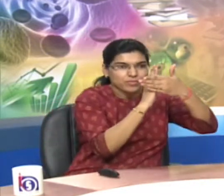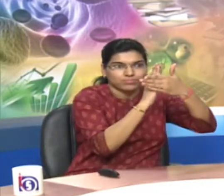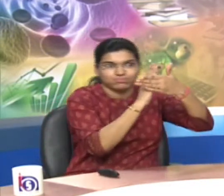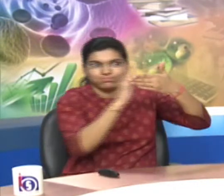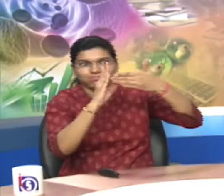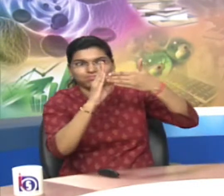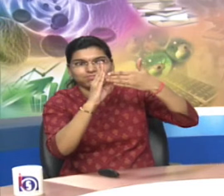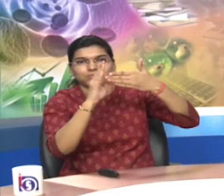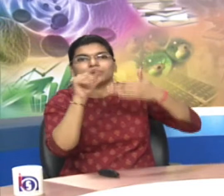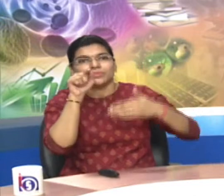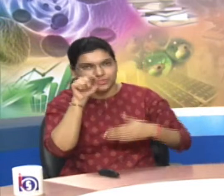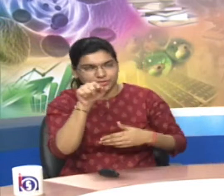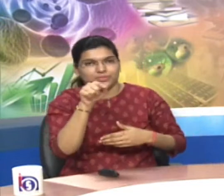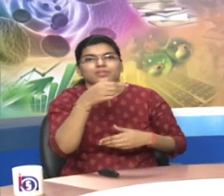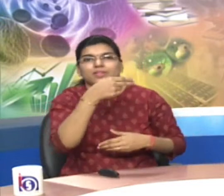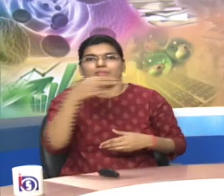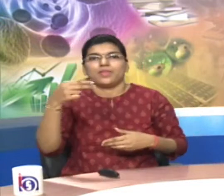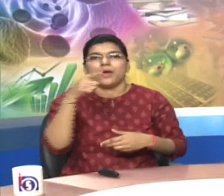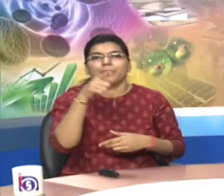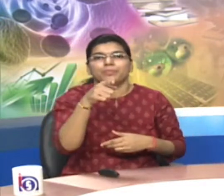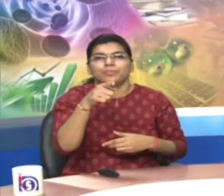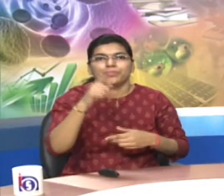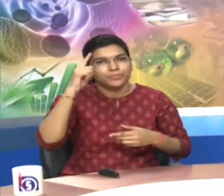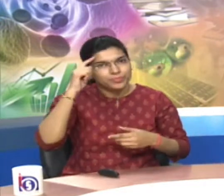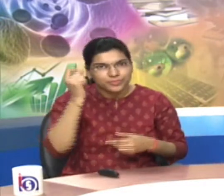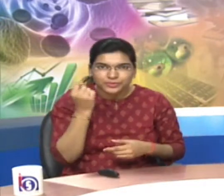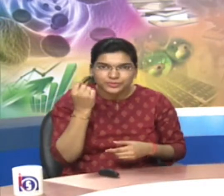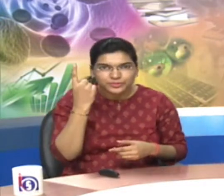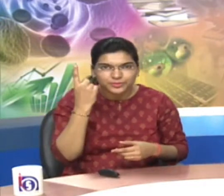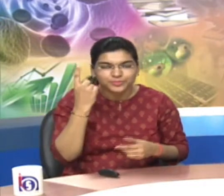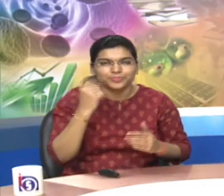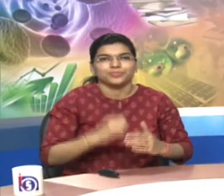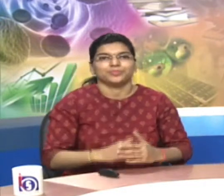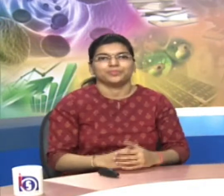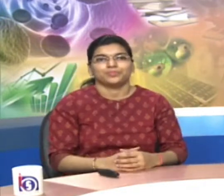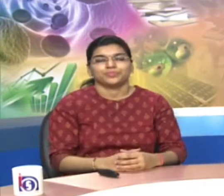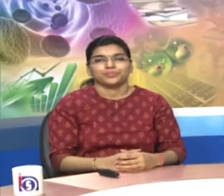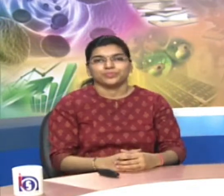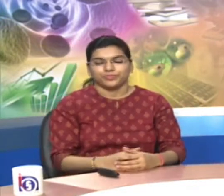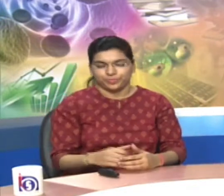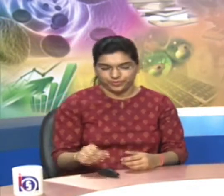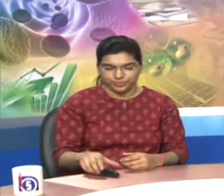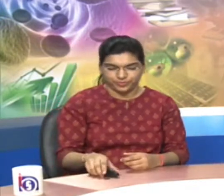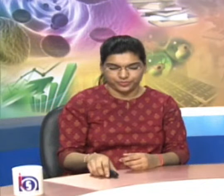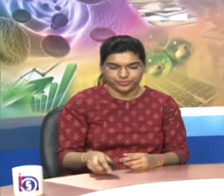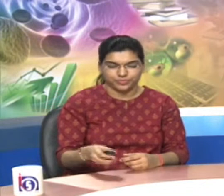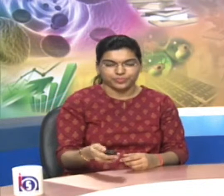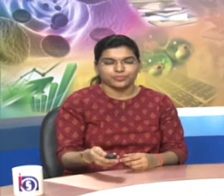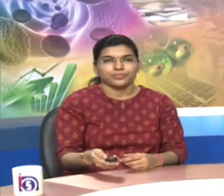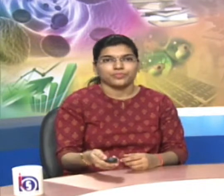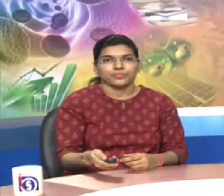there. So auto fit is used to make our cells bigger.